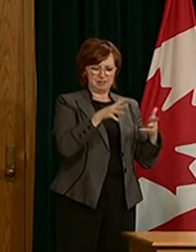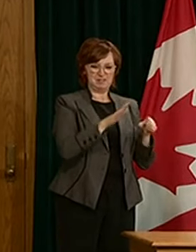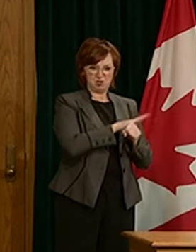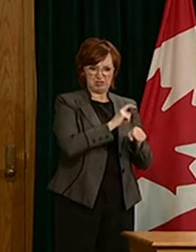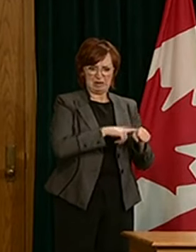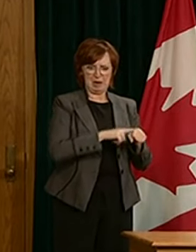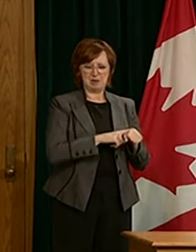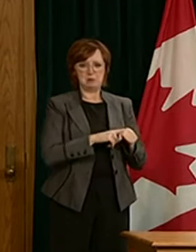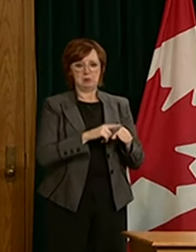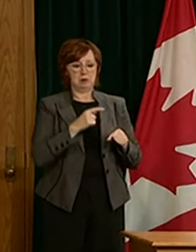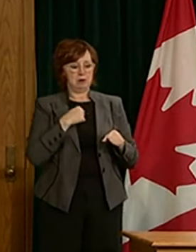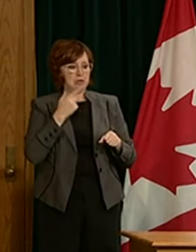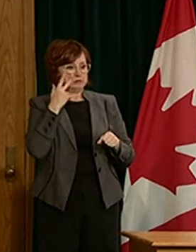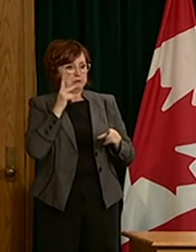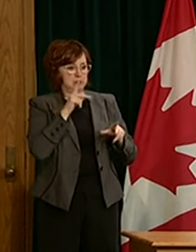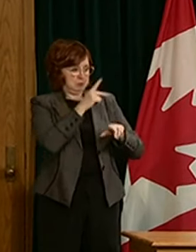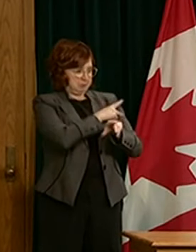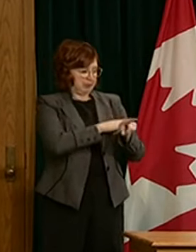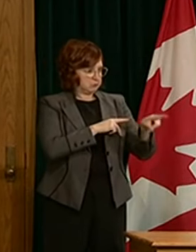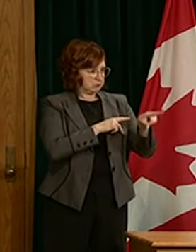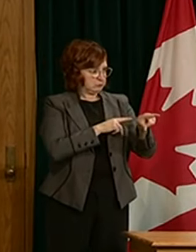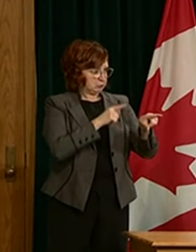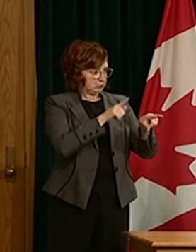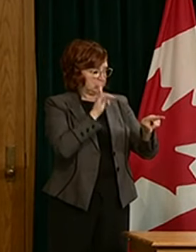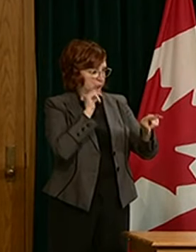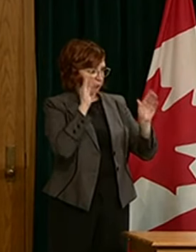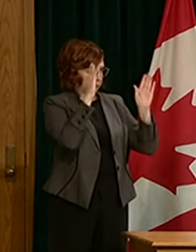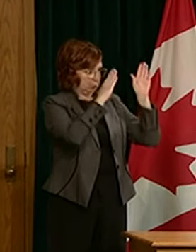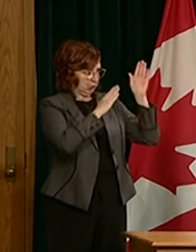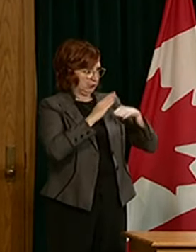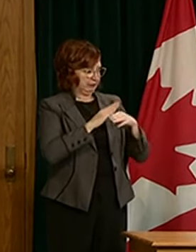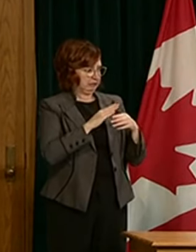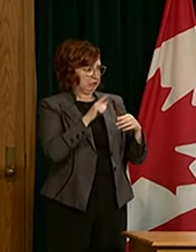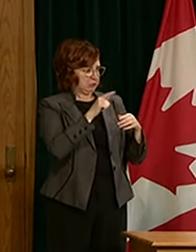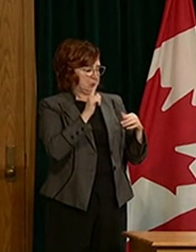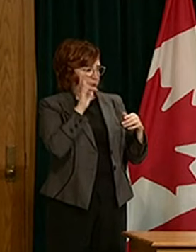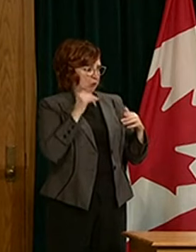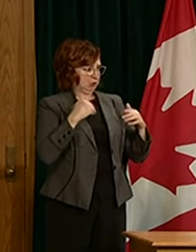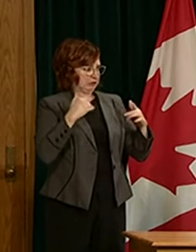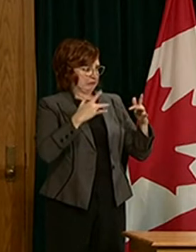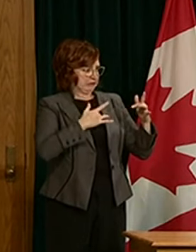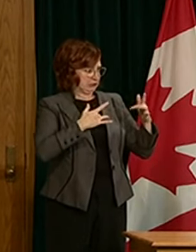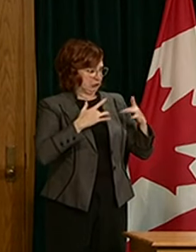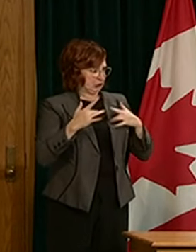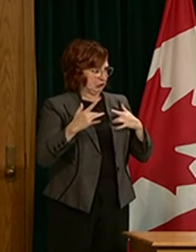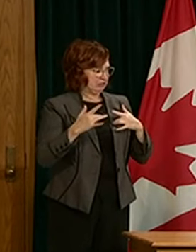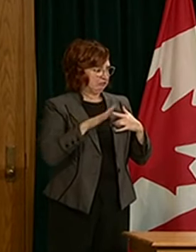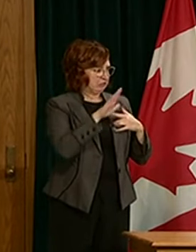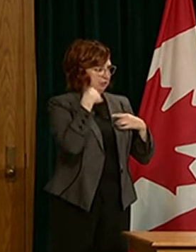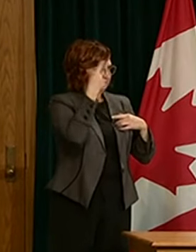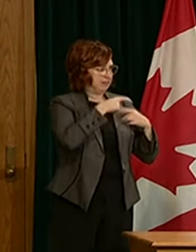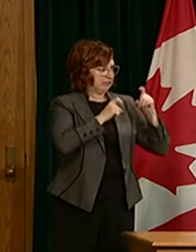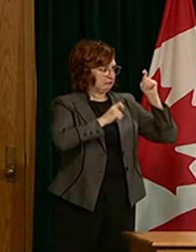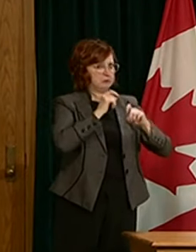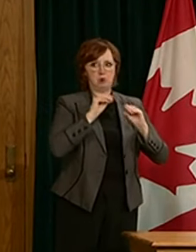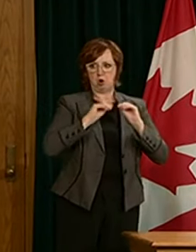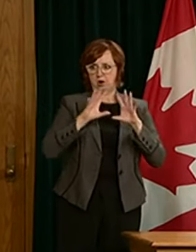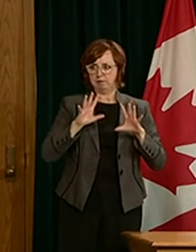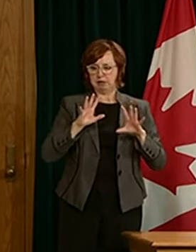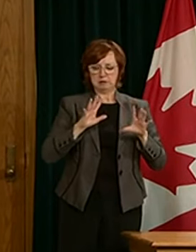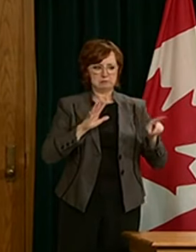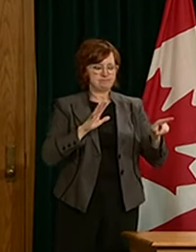work with, yet they and we come to work anyways. Normally, we are here to help you, and now